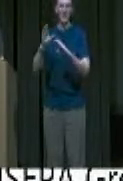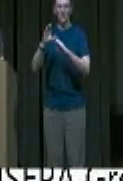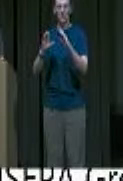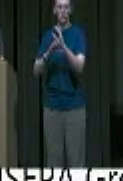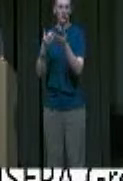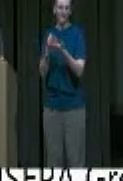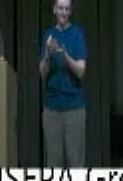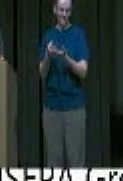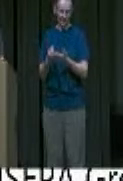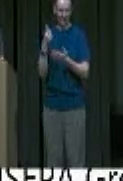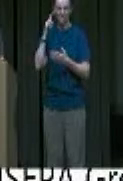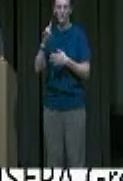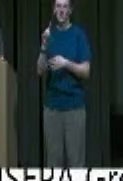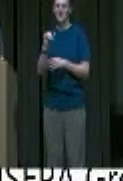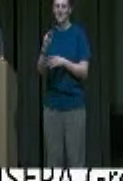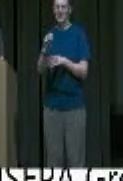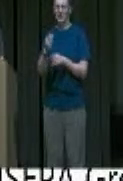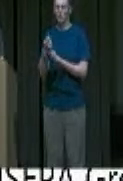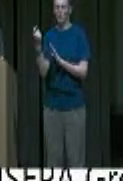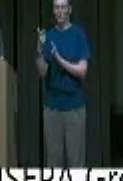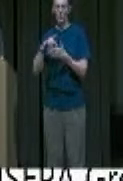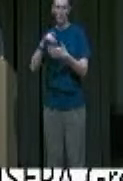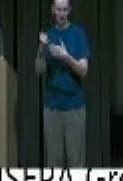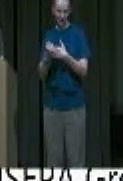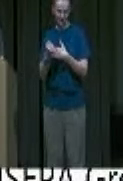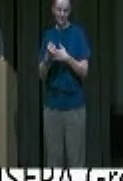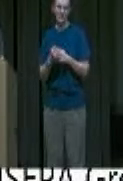construction funding for the dam removal project.